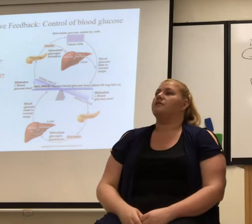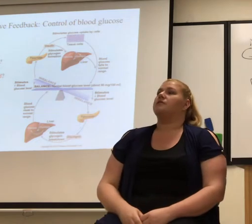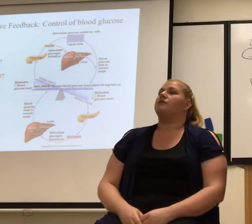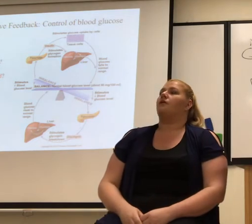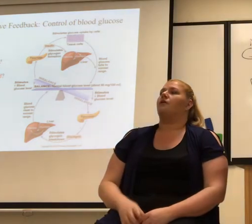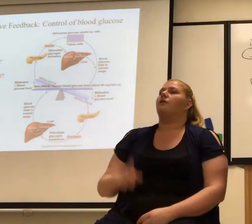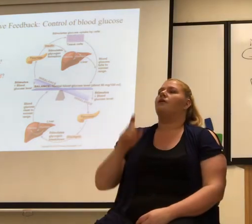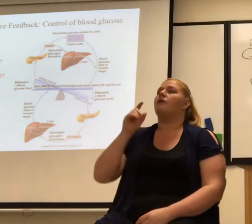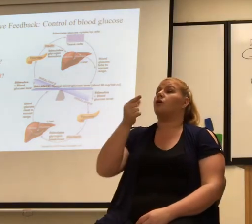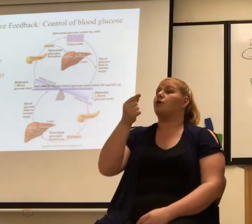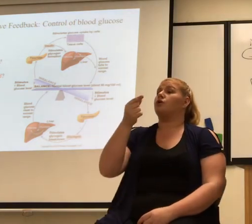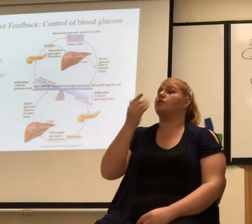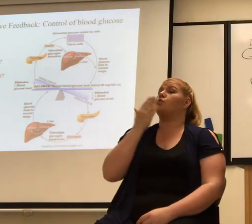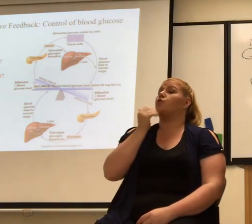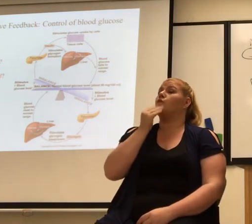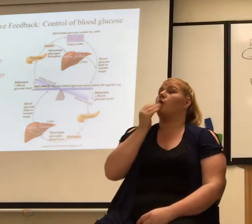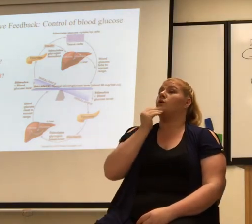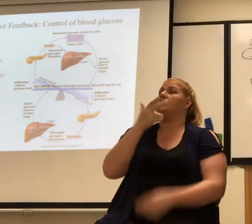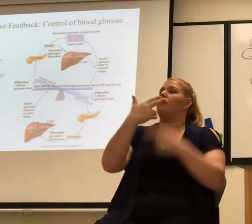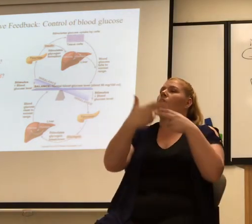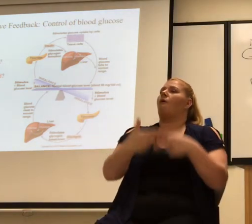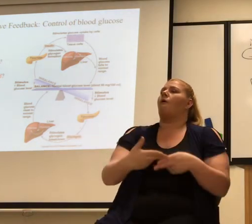monosaccharide, glycogen is a